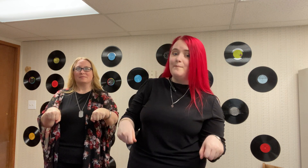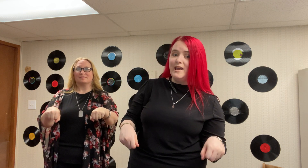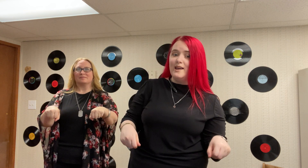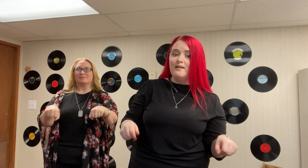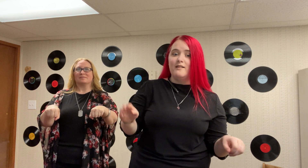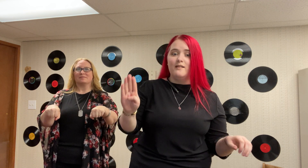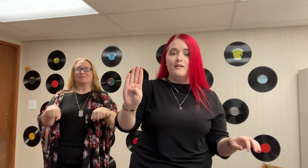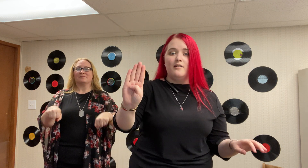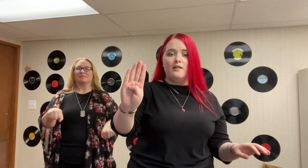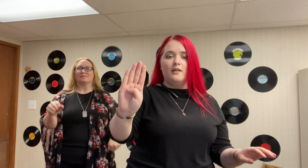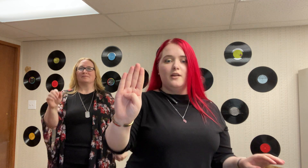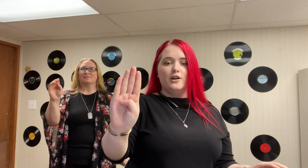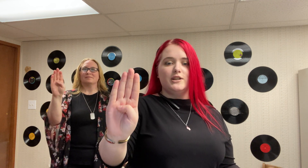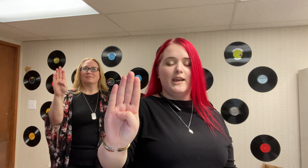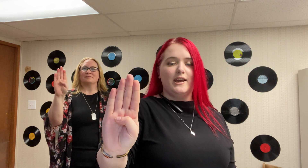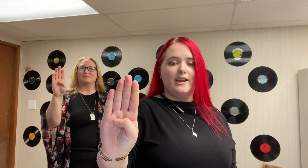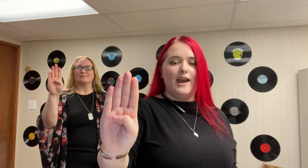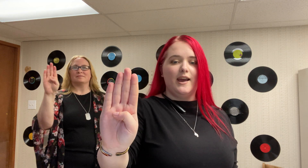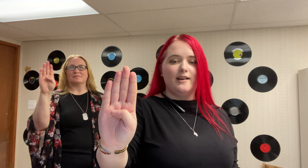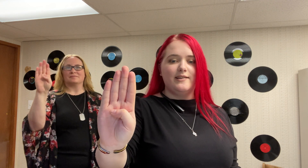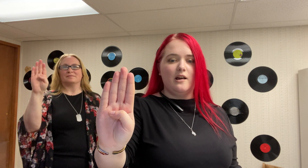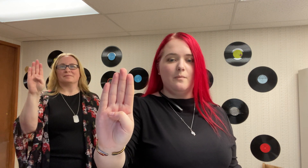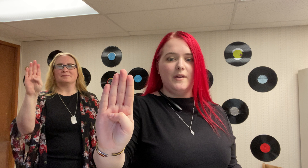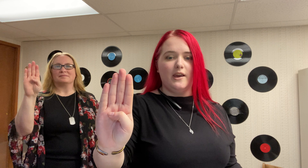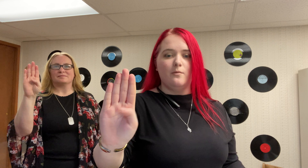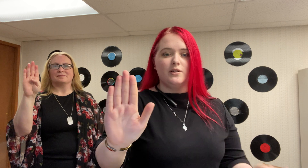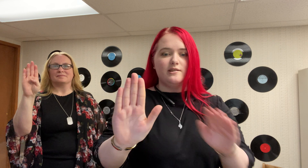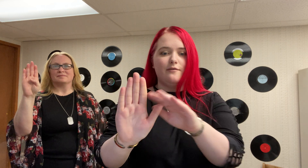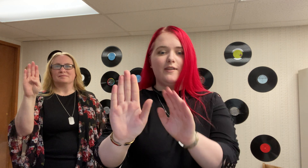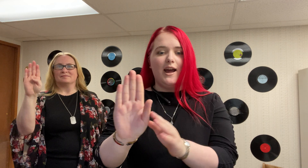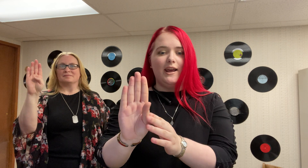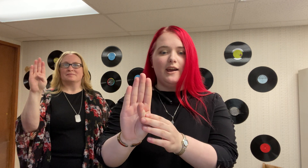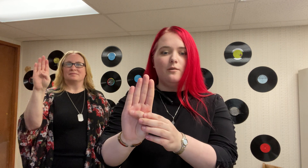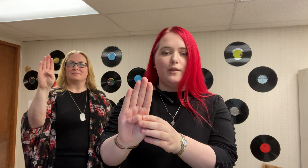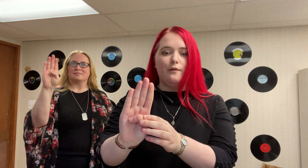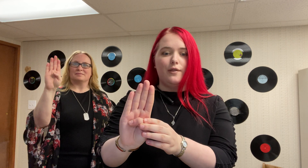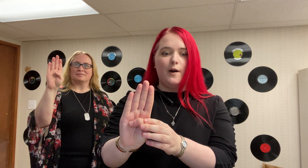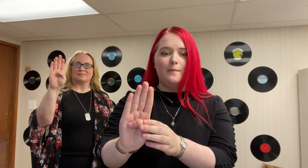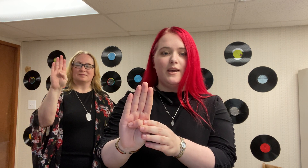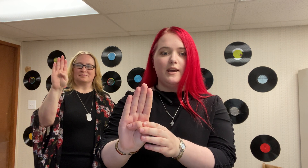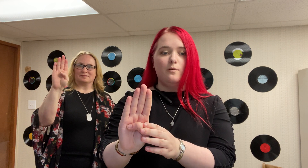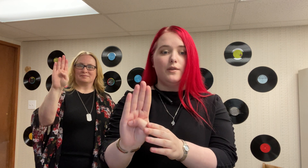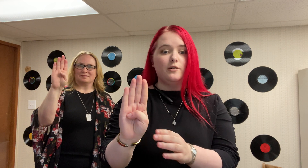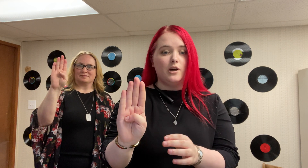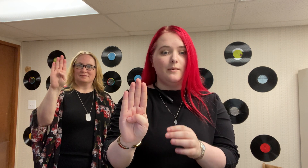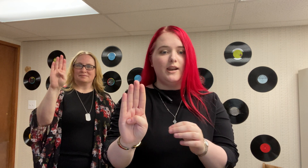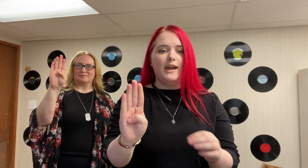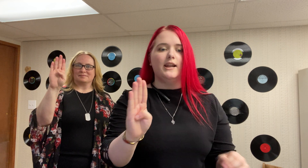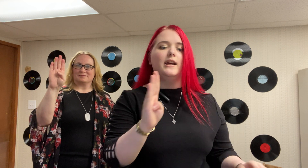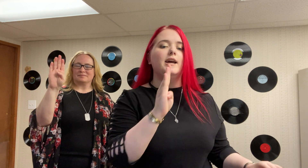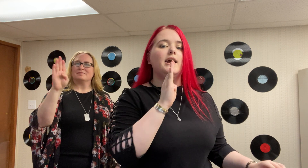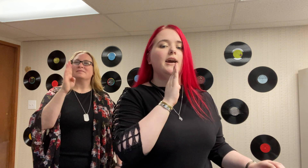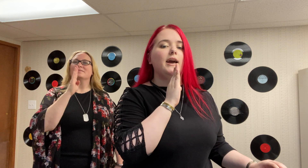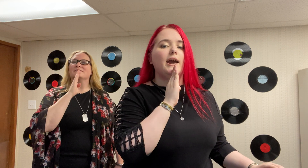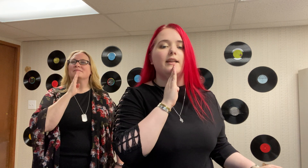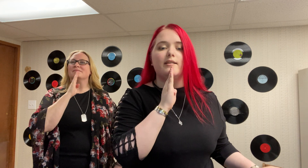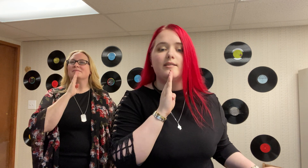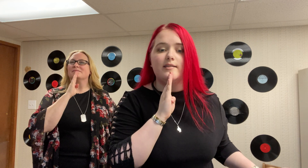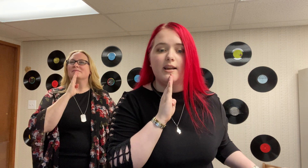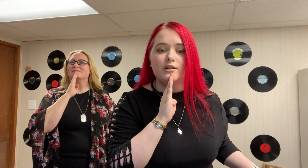B, you're taking an ASL B, which is a flat hand with your thumb in with your dominant hand, and the center